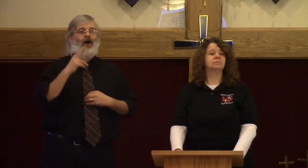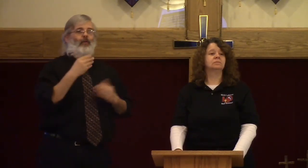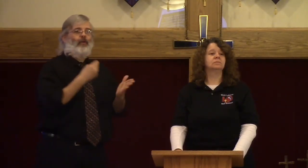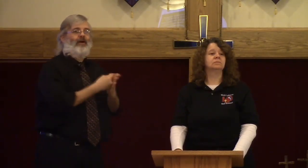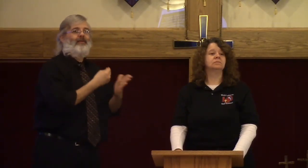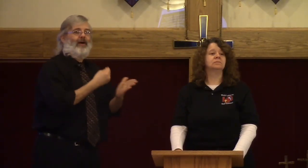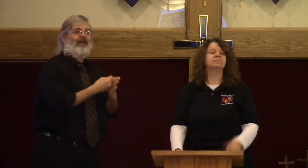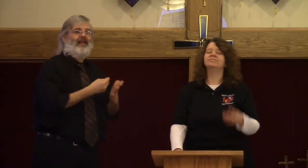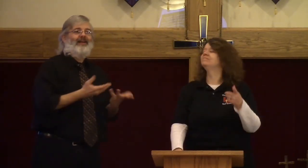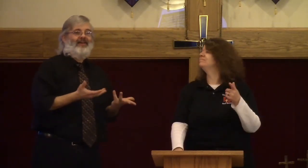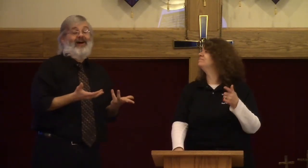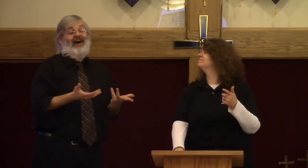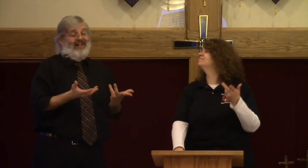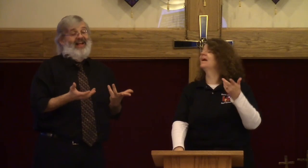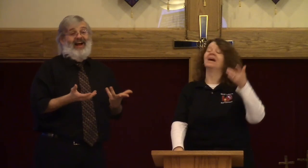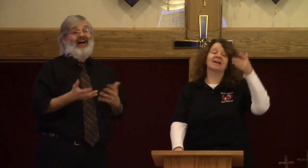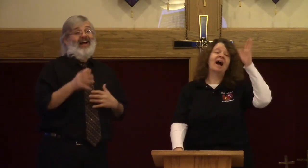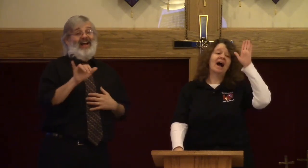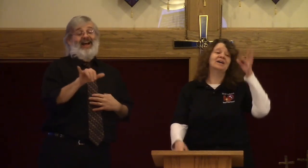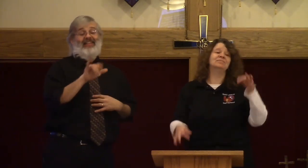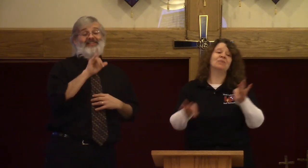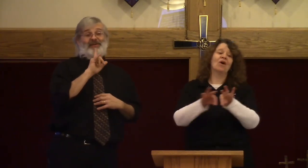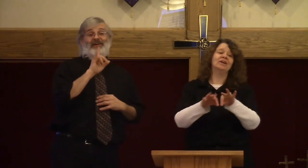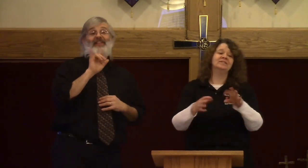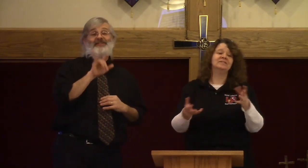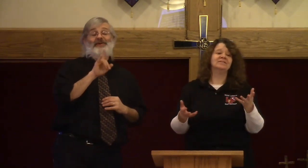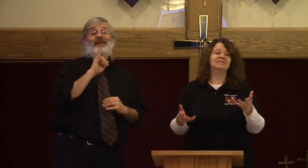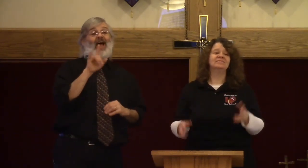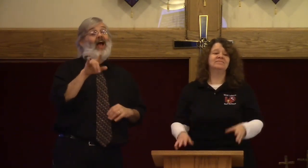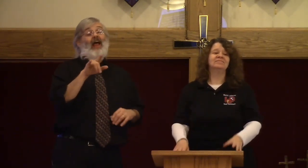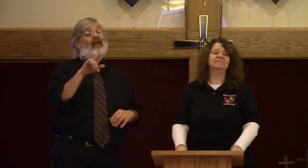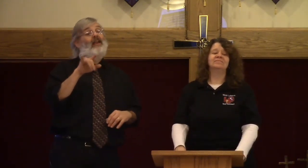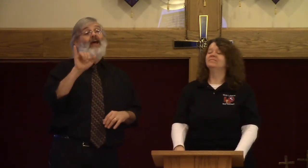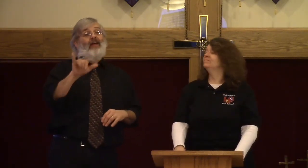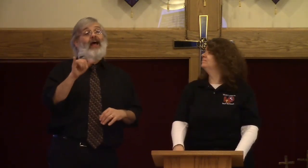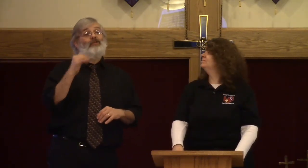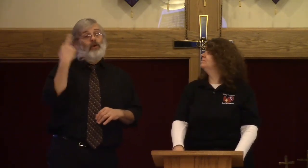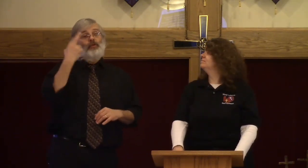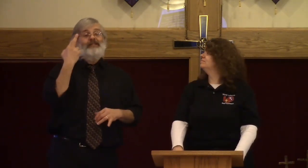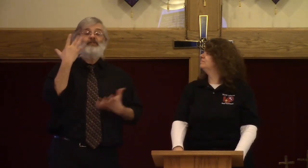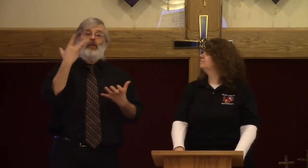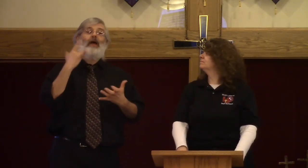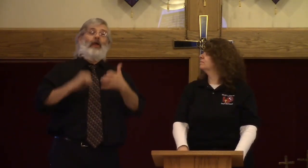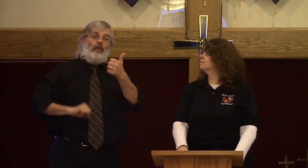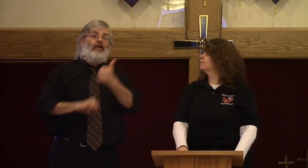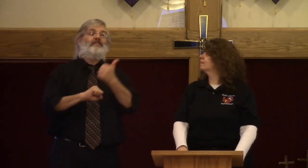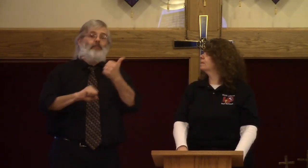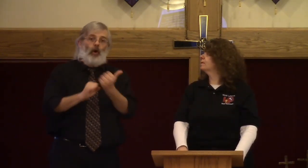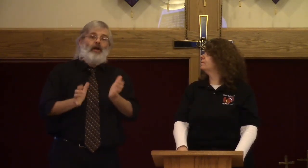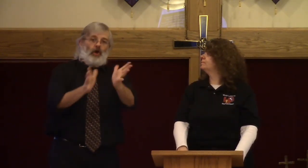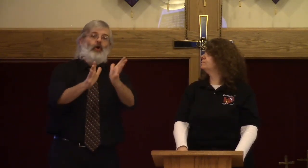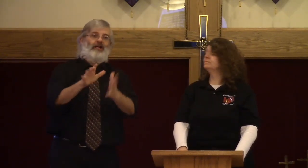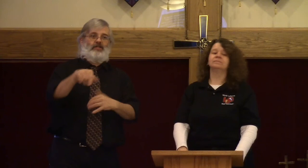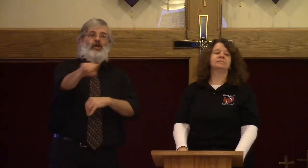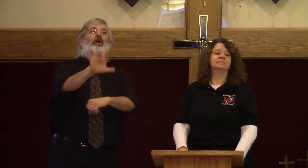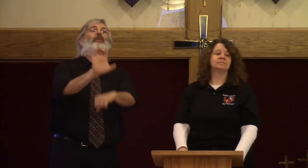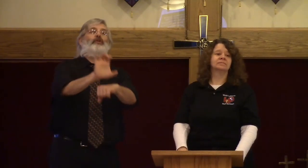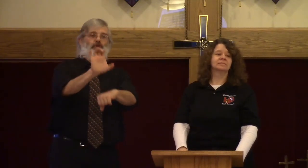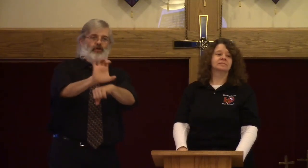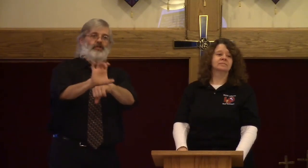or the money? Well, yeah, that's true. Yeah, and that's one of the reasons why they really support and encourage the churches